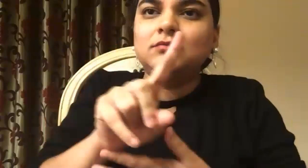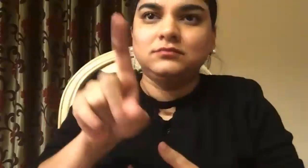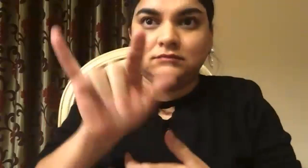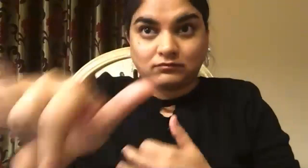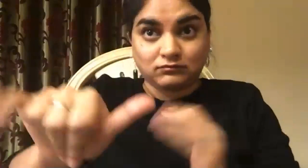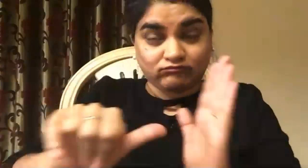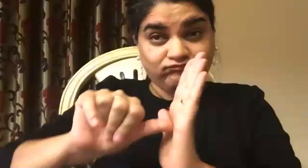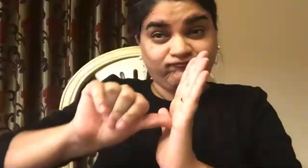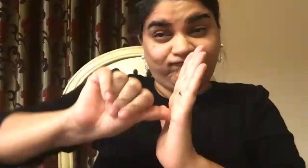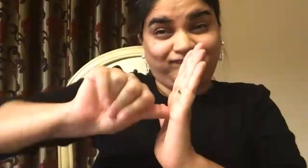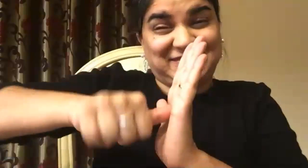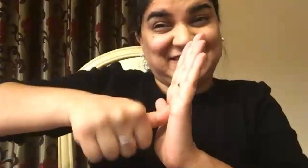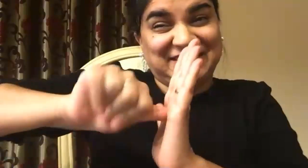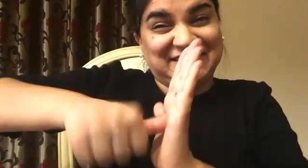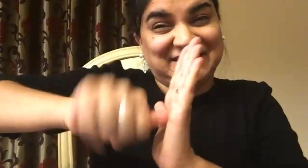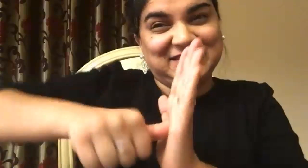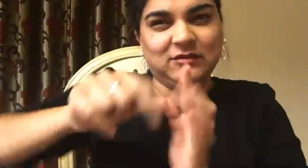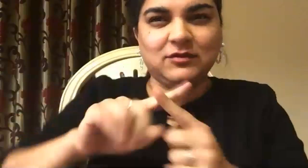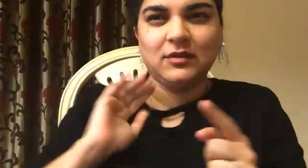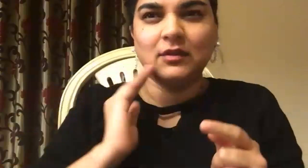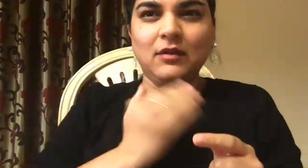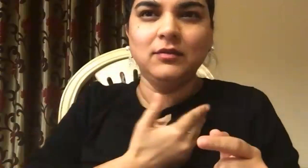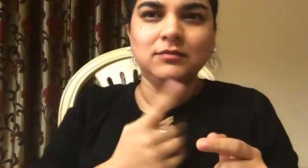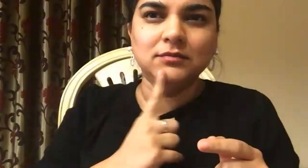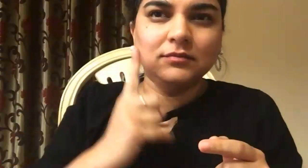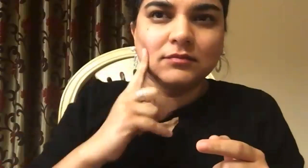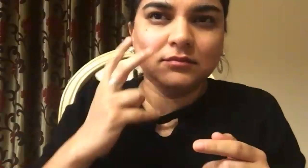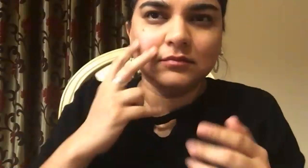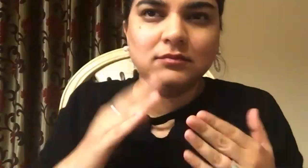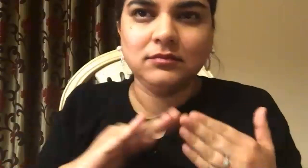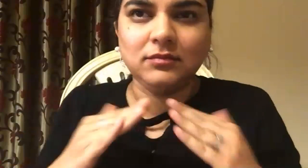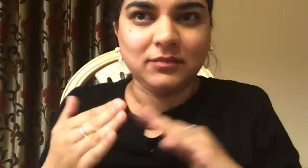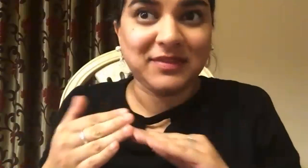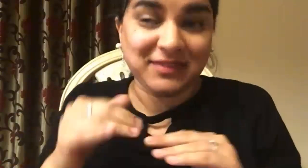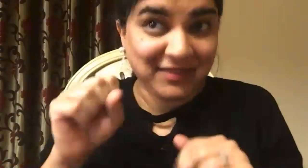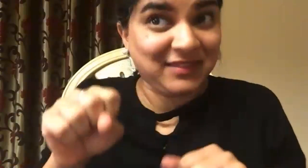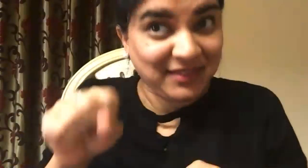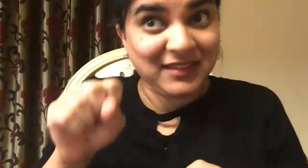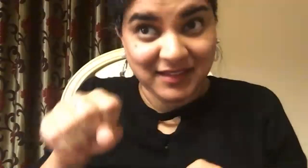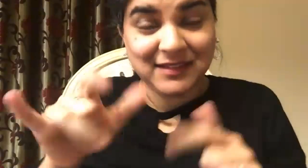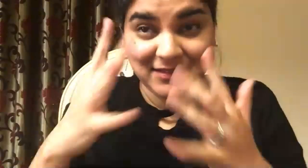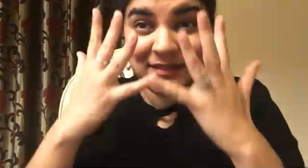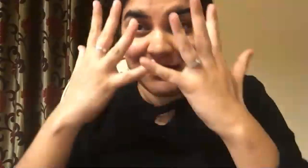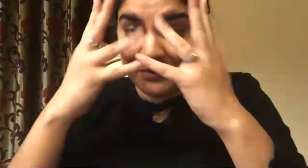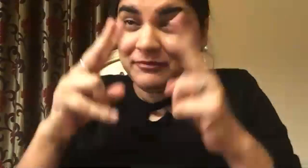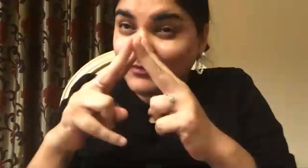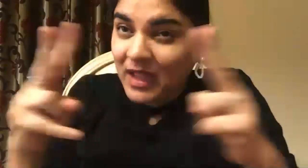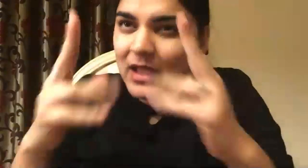Your comment raised a very good point. It really is the key to the deafblind community. Yes, touch